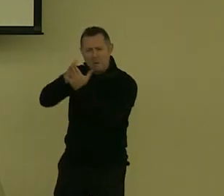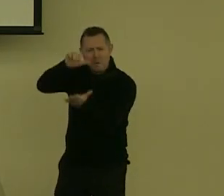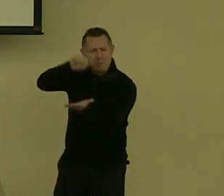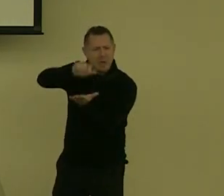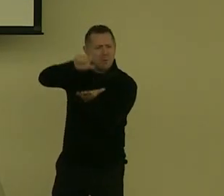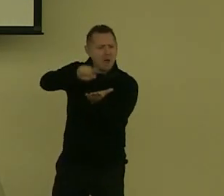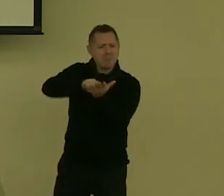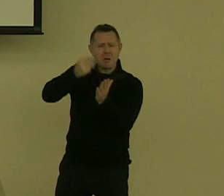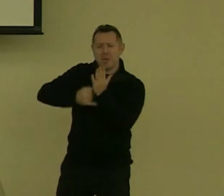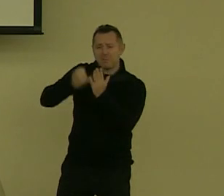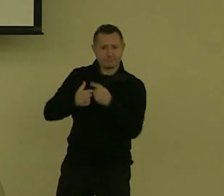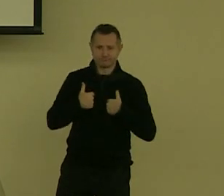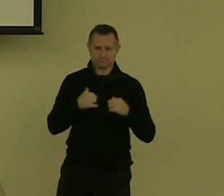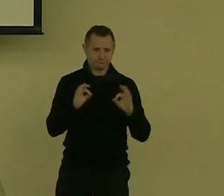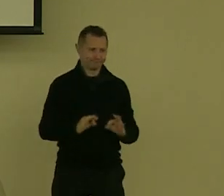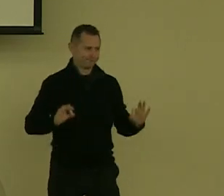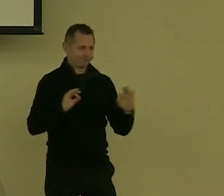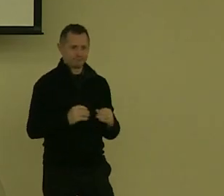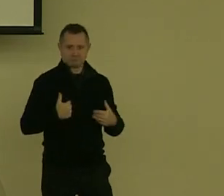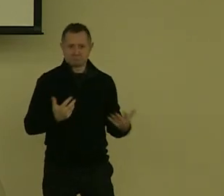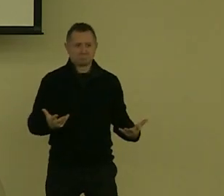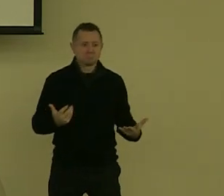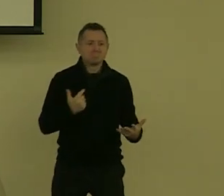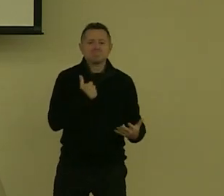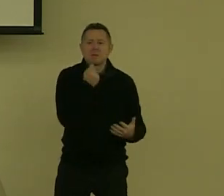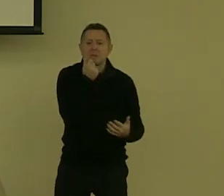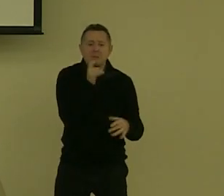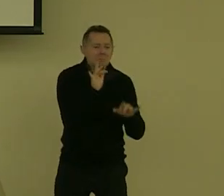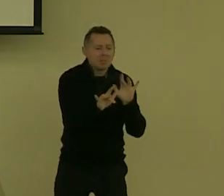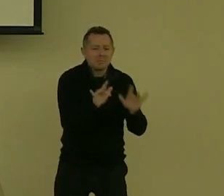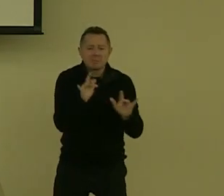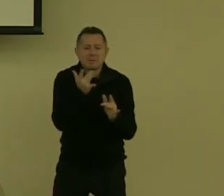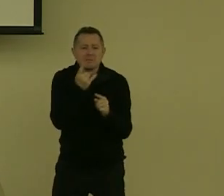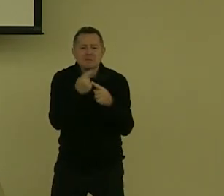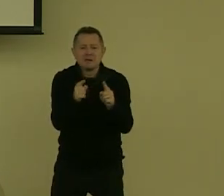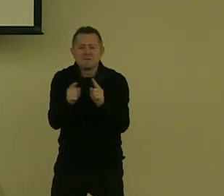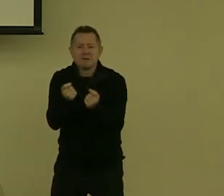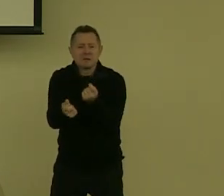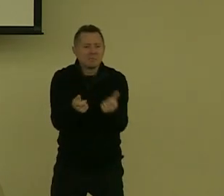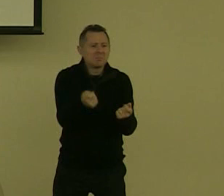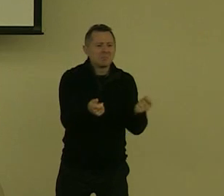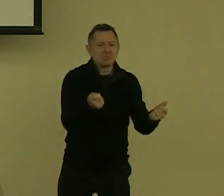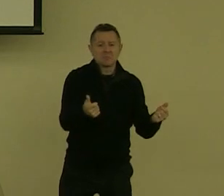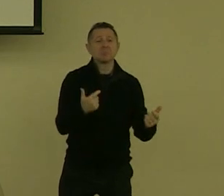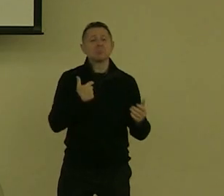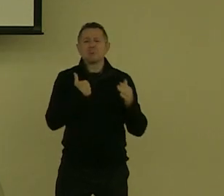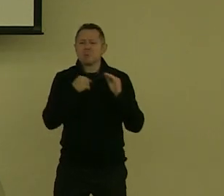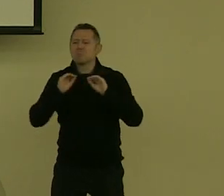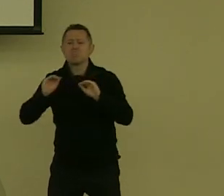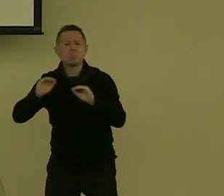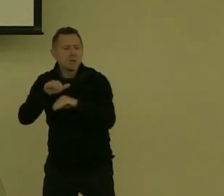time kind of dipping my hands into a variety of different areas. I'm an English professor, so I do use comics in my